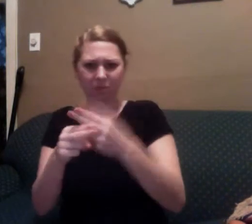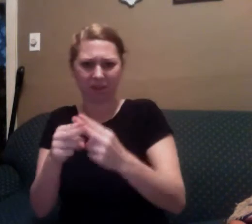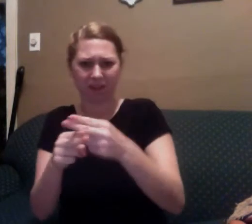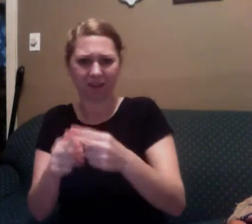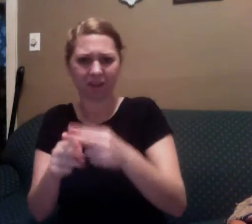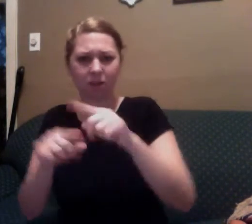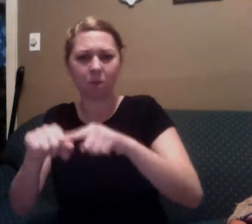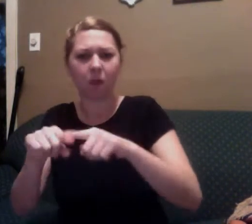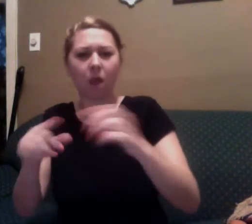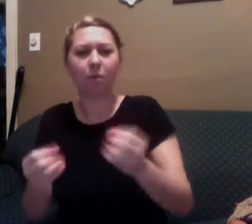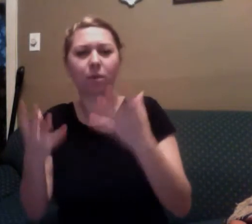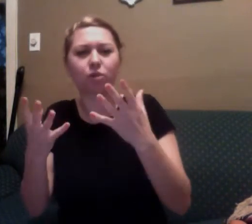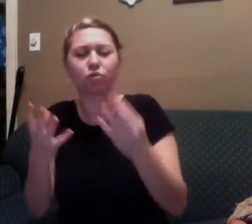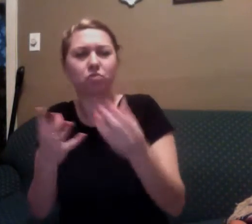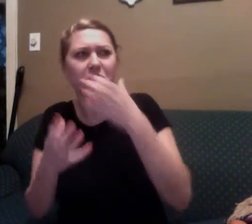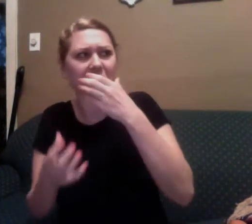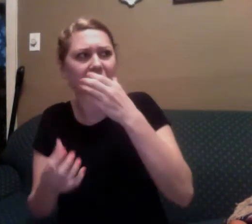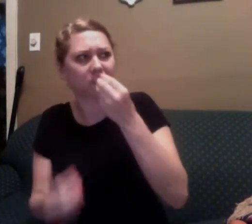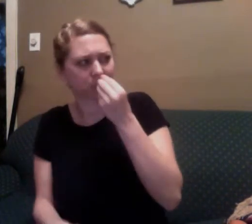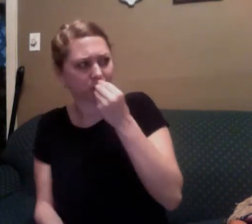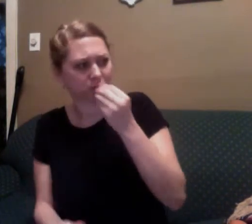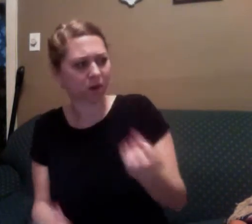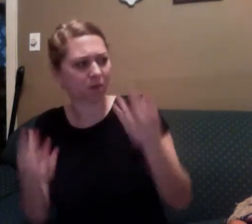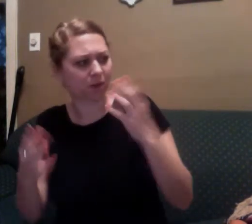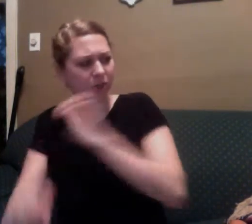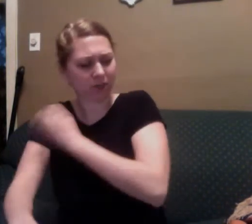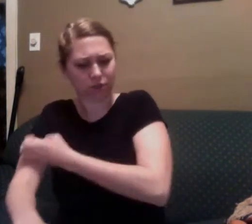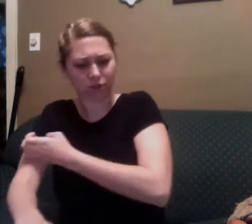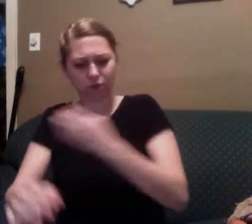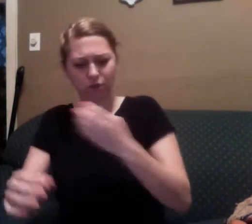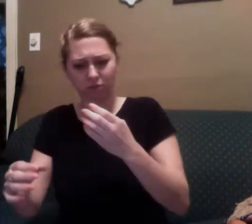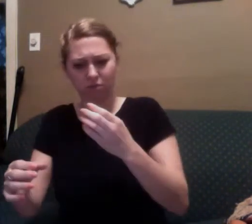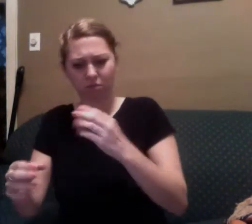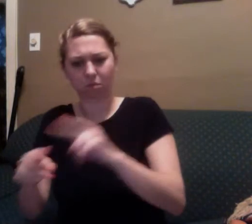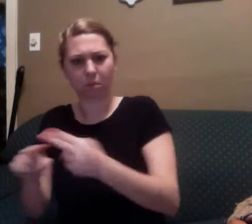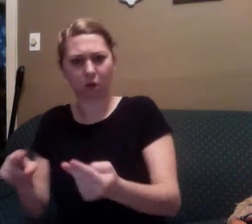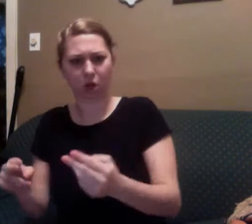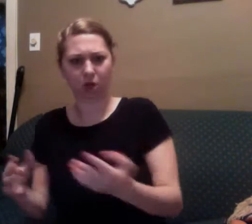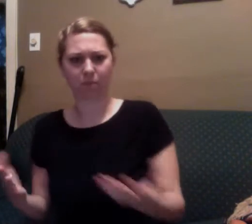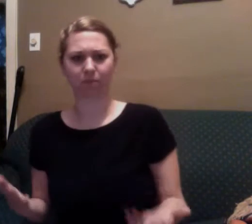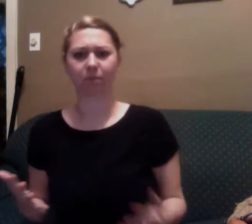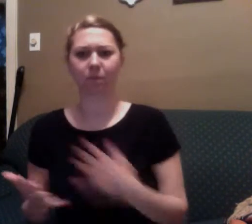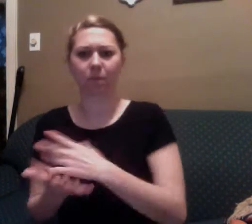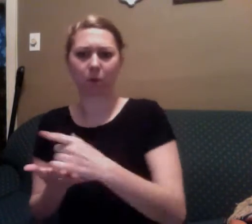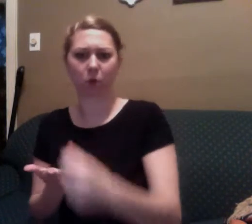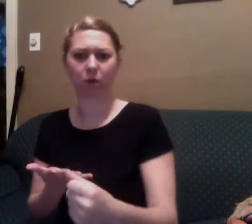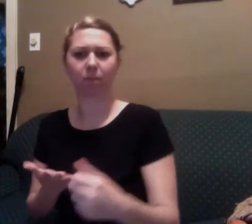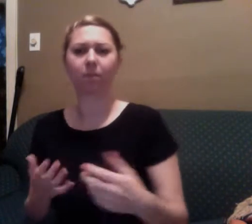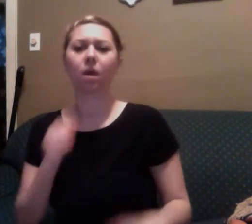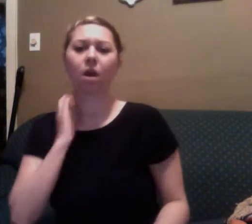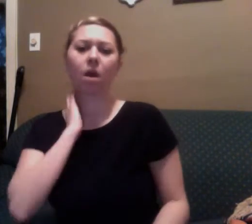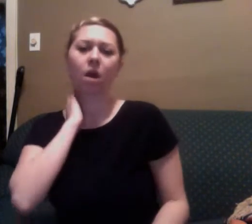people don't realize is that hunger and energy use are controlled by the brain, mostly without your